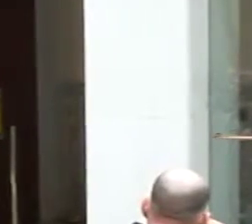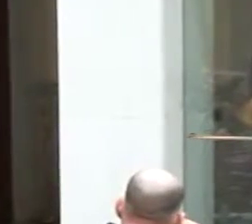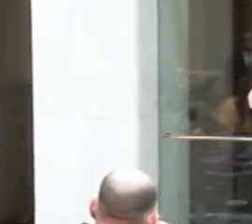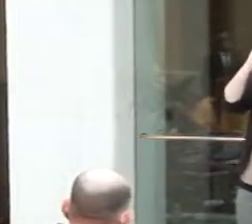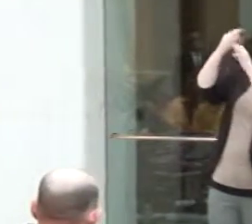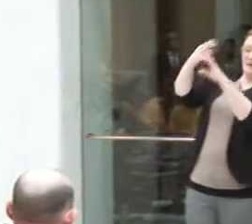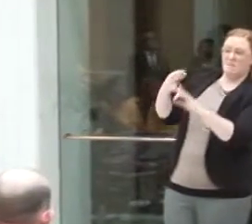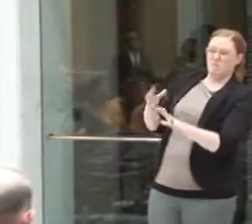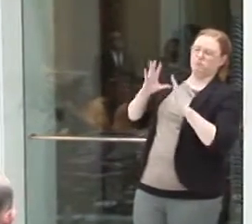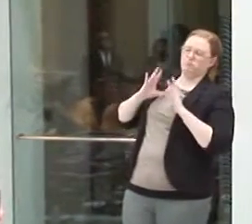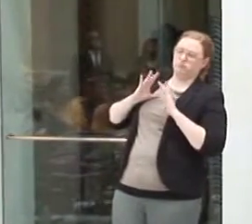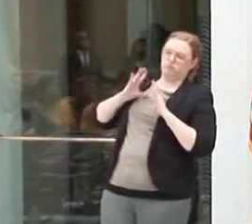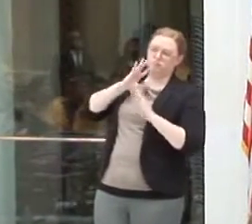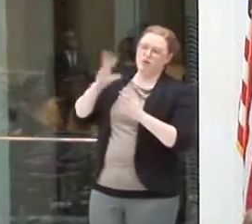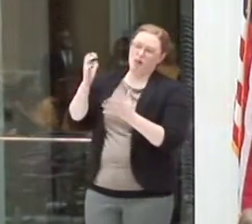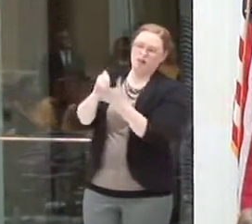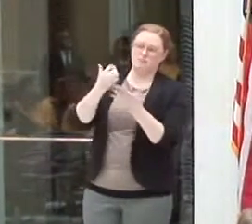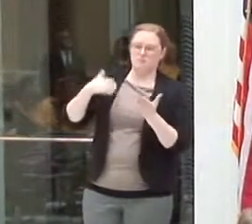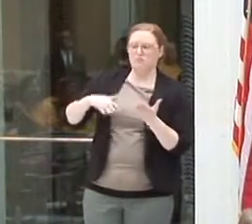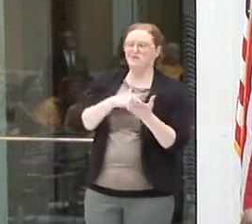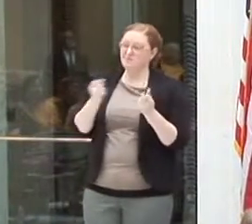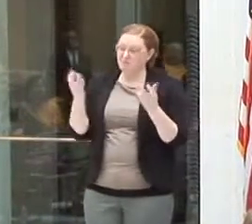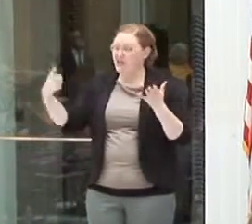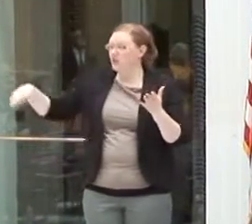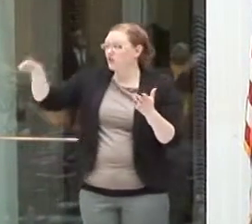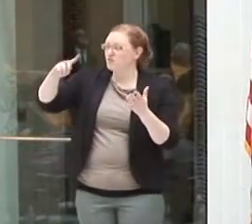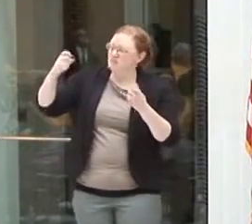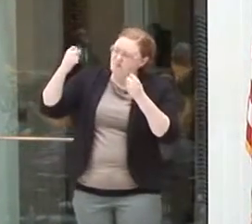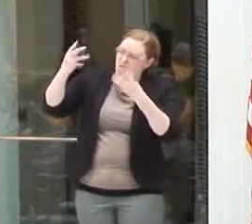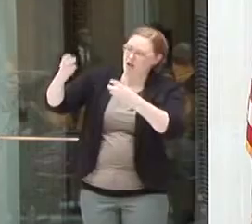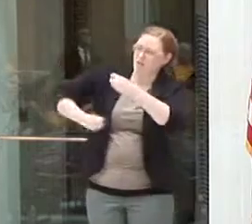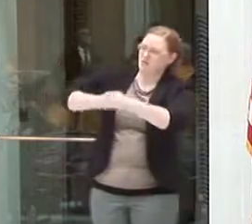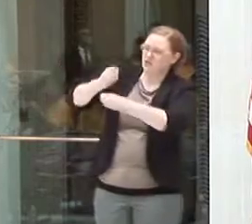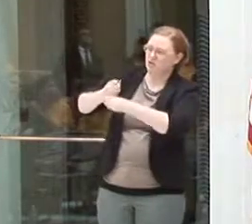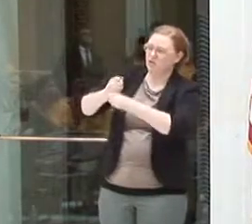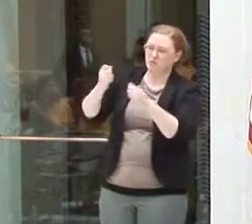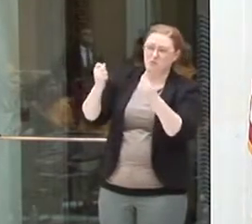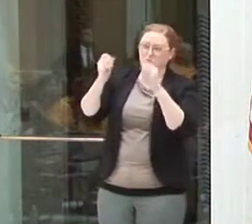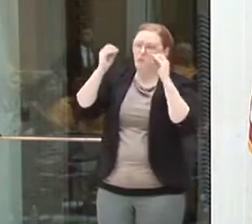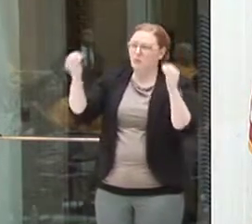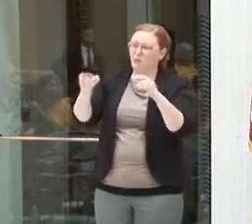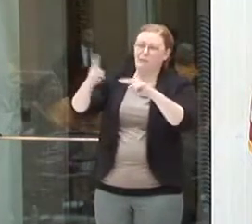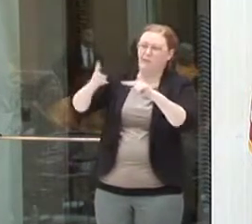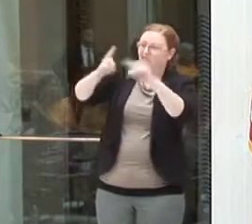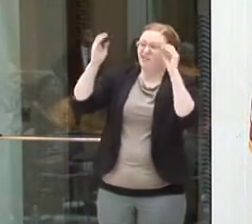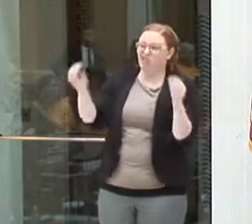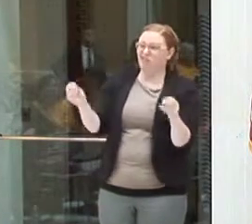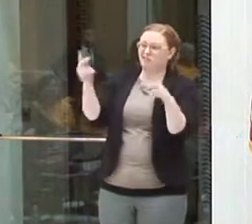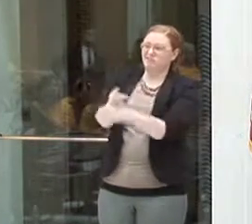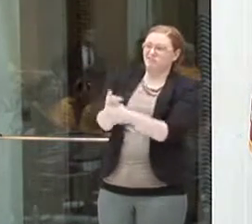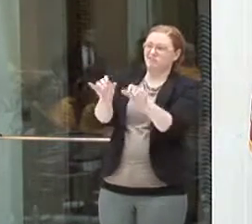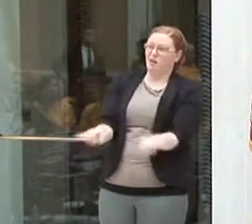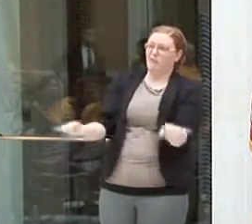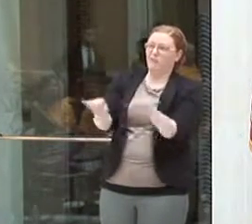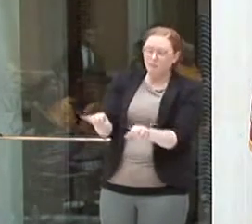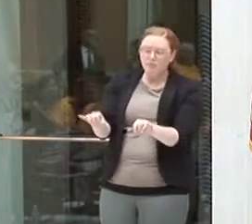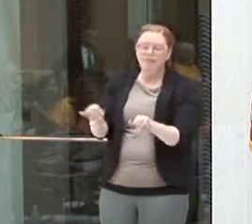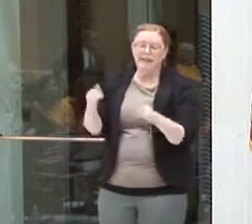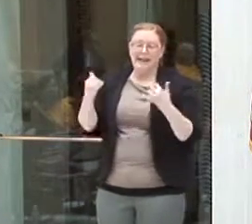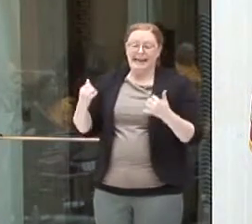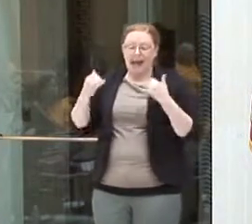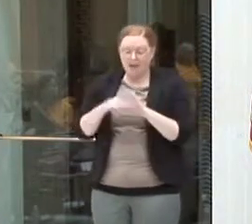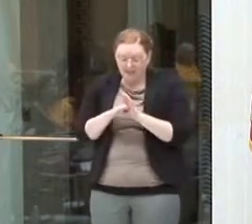many of you have gone years without a salary increase and this was a well-deserved investment and as we continue to recover it remains important